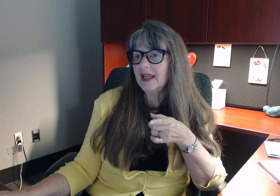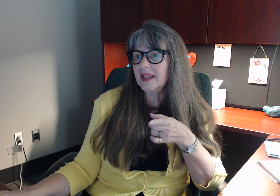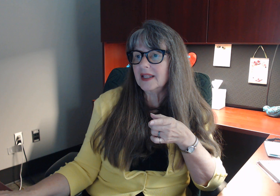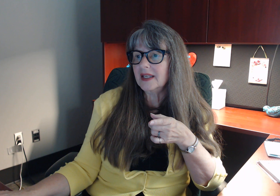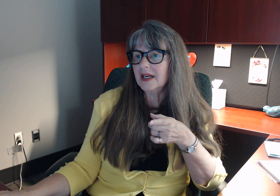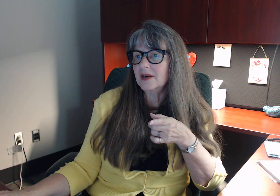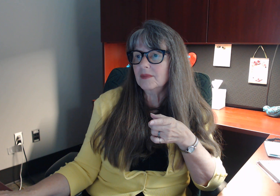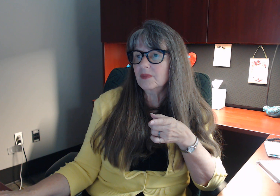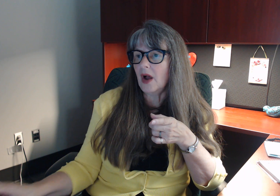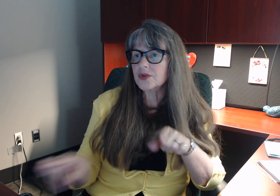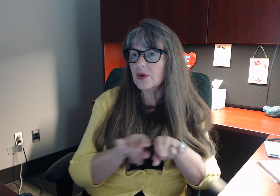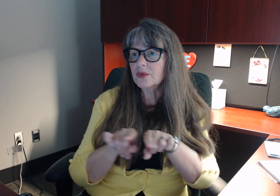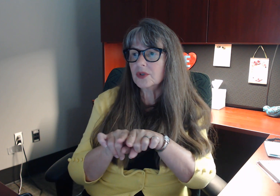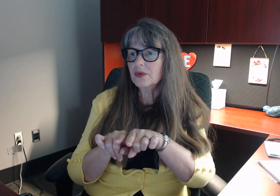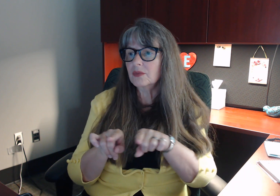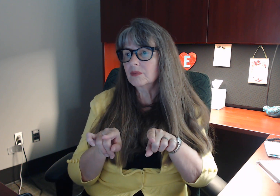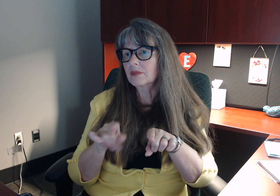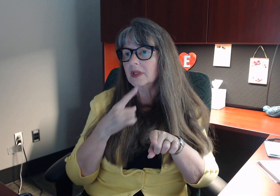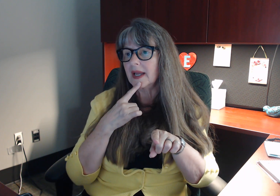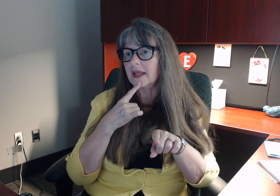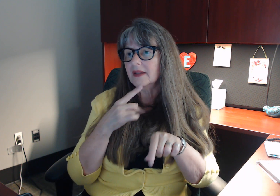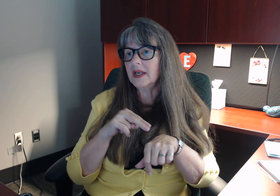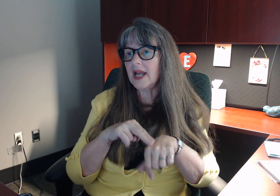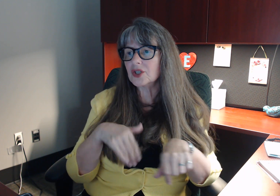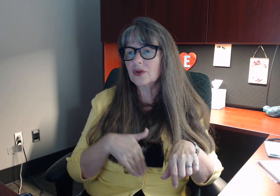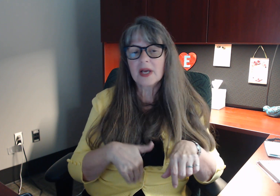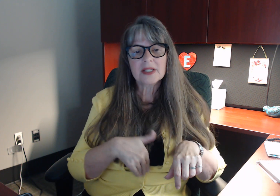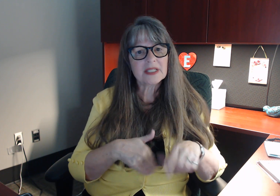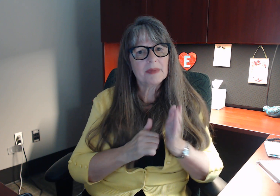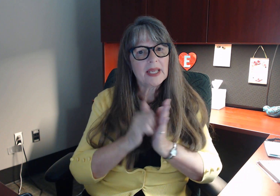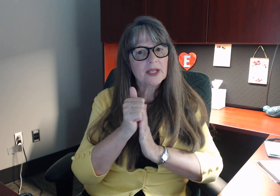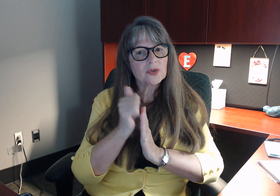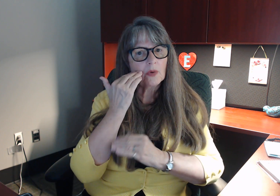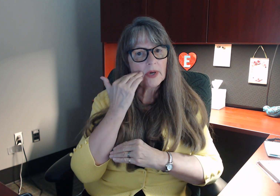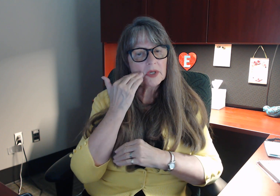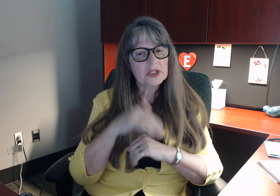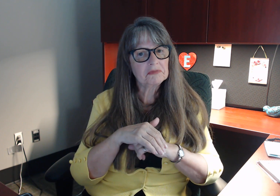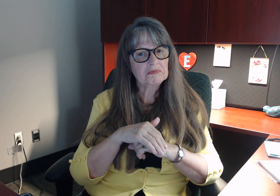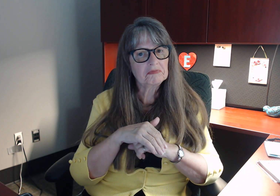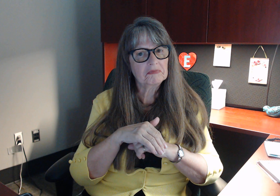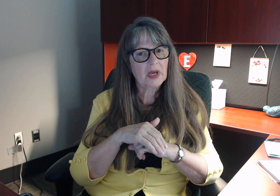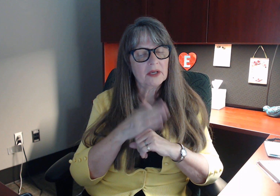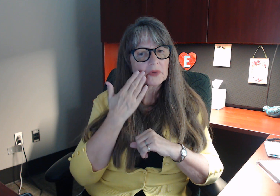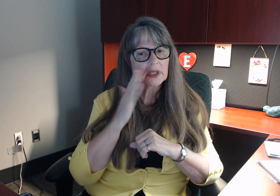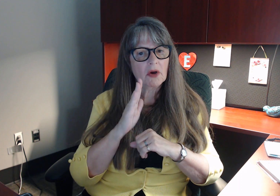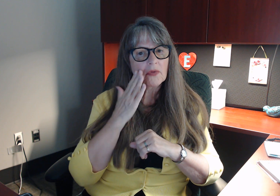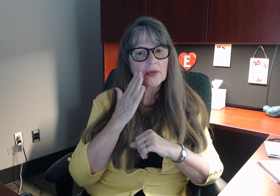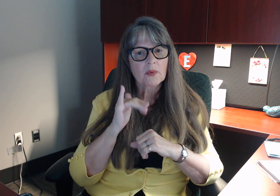And then also to the National Stomach Cancer Awareness. I didn't really know that there was